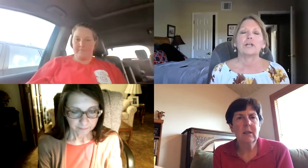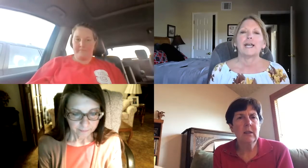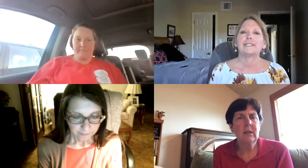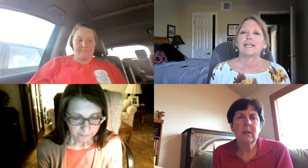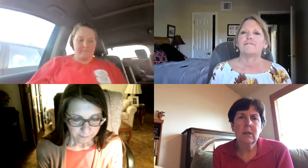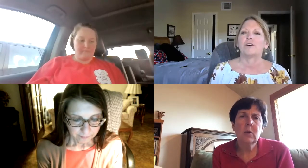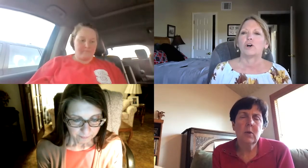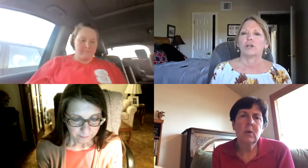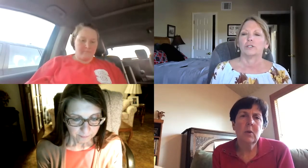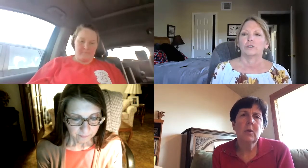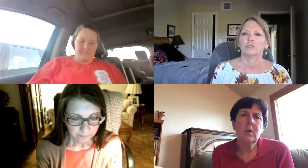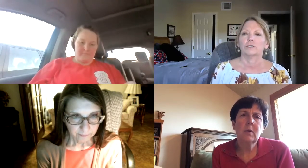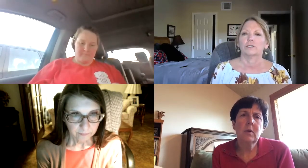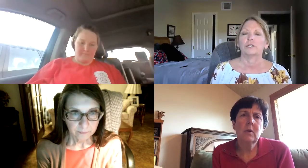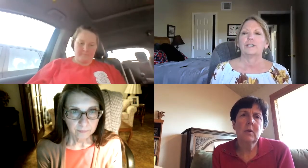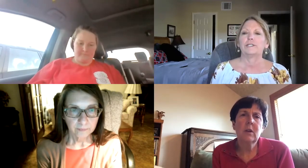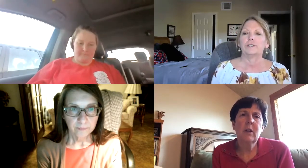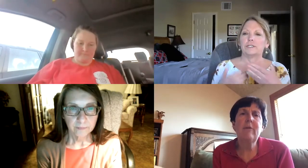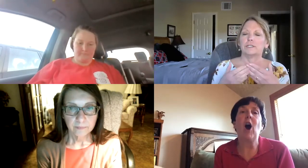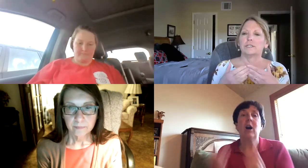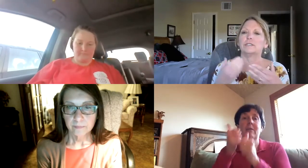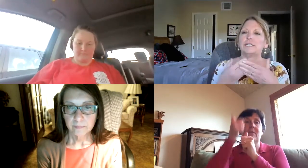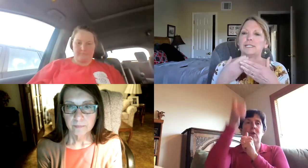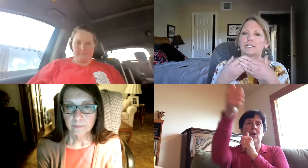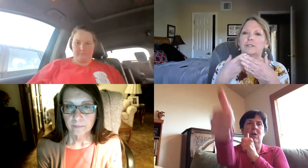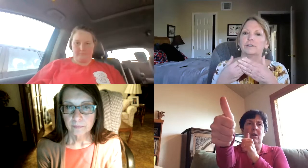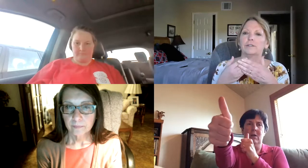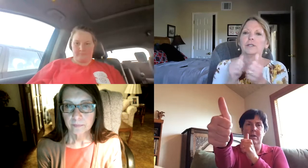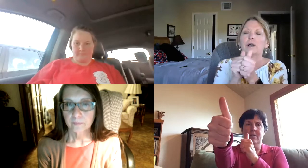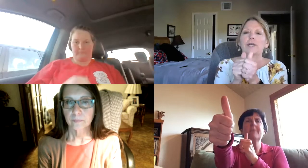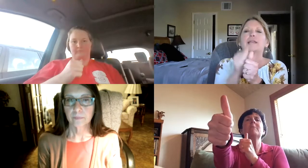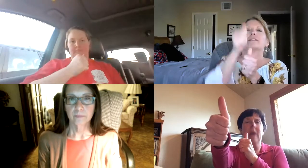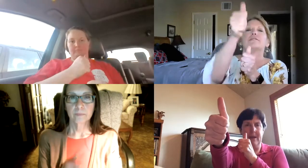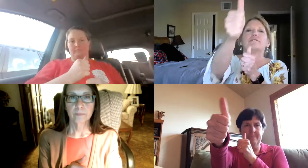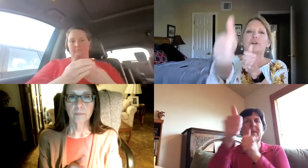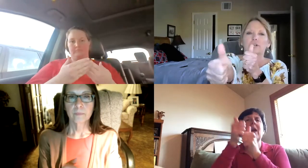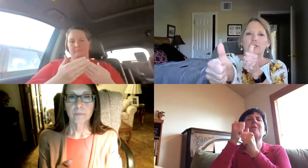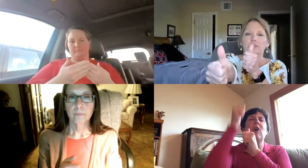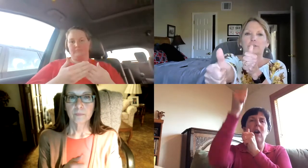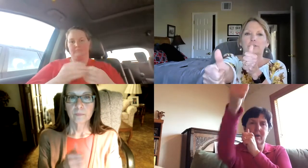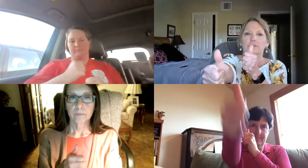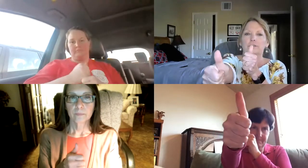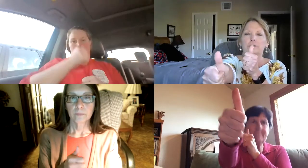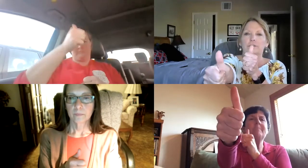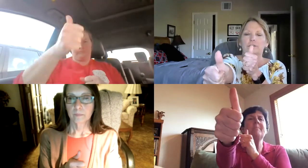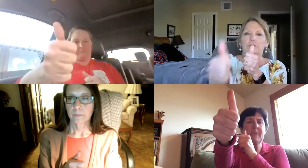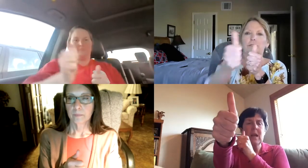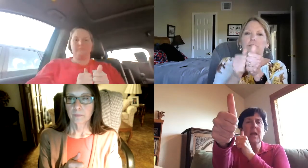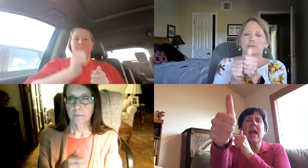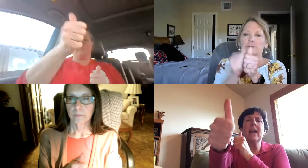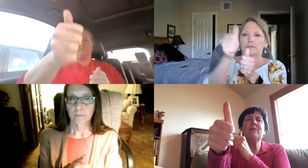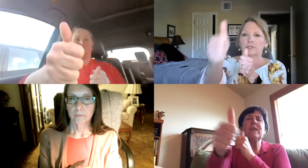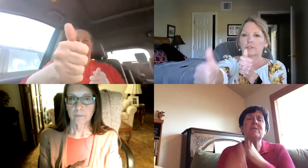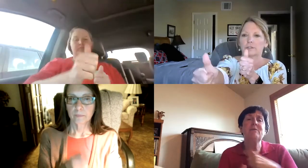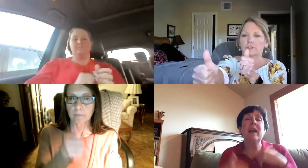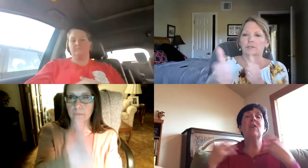We forgot how to say far. So here's far, near. Okay. Right. Far. Mm-hmm.